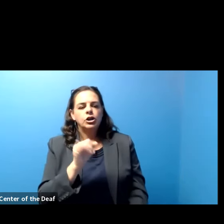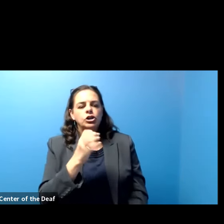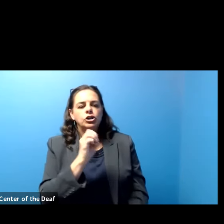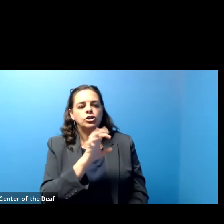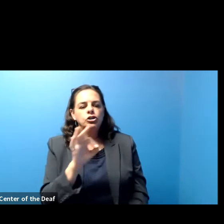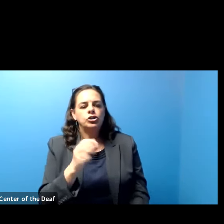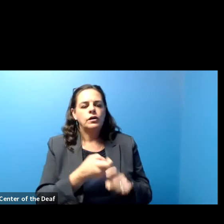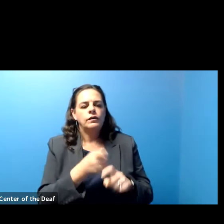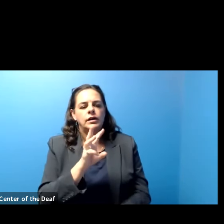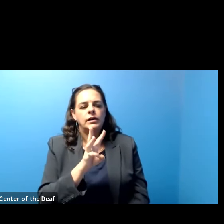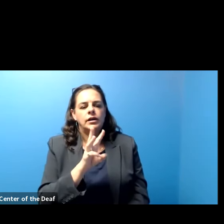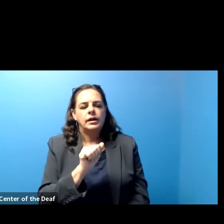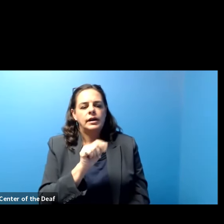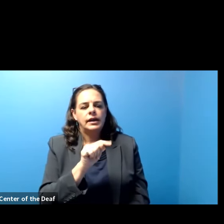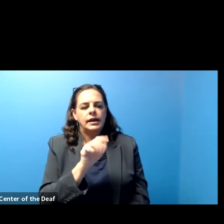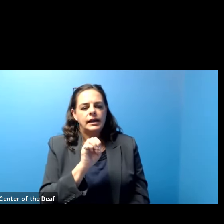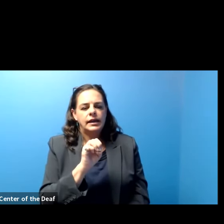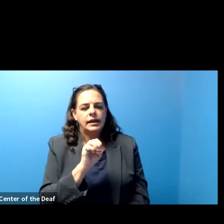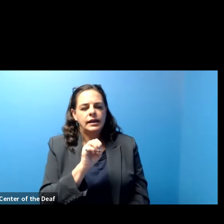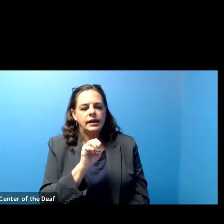with